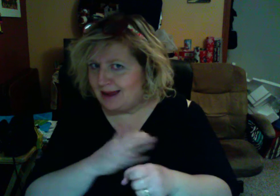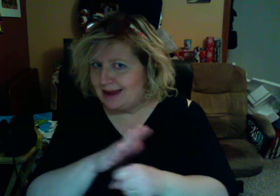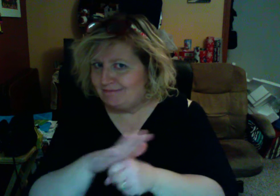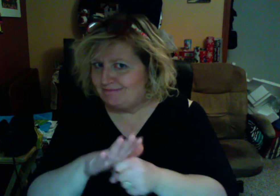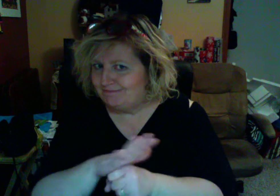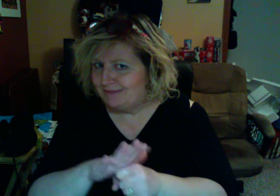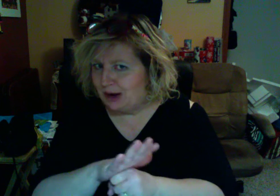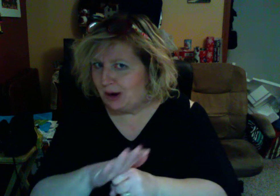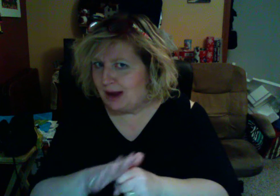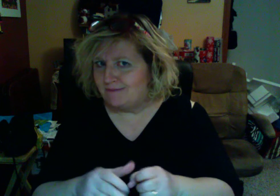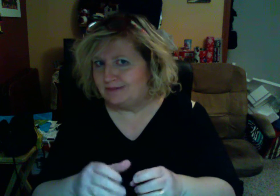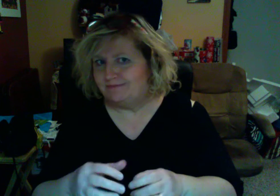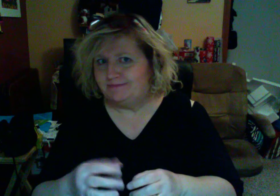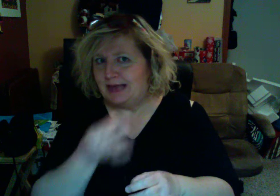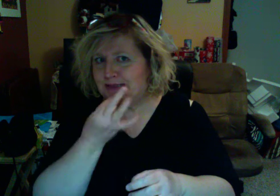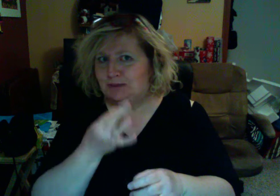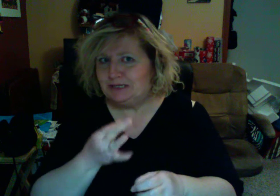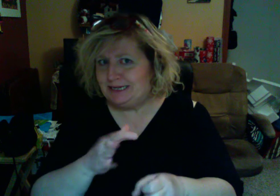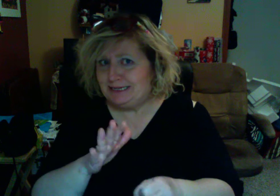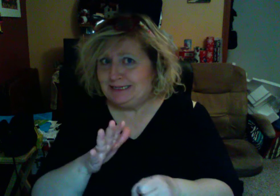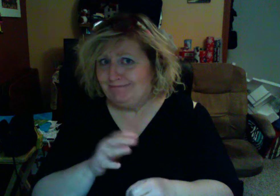my area of expertise?